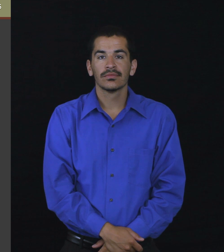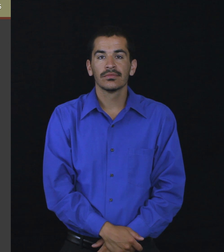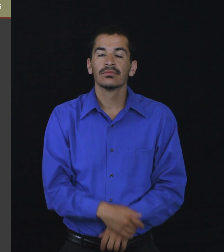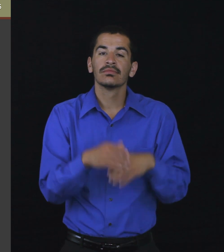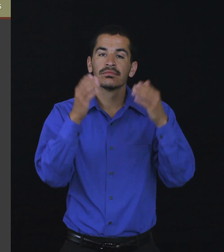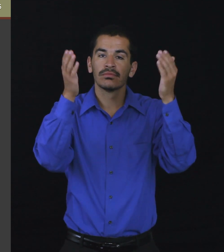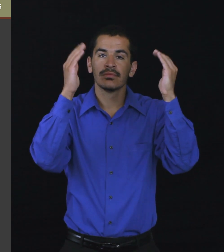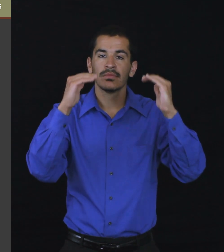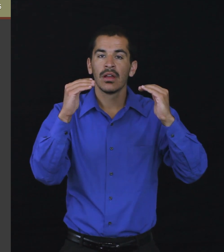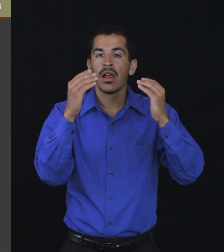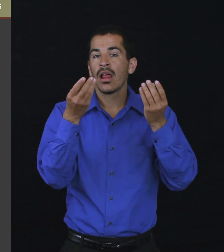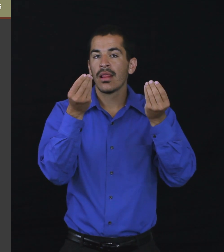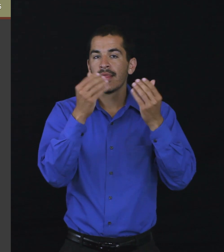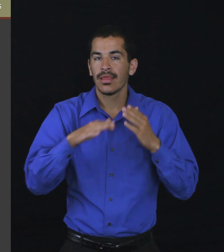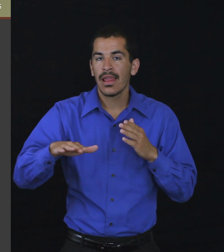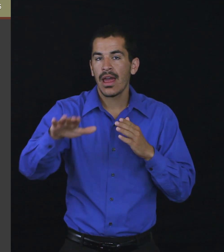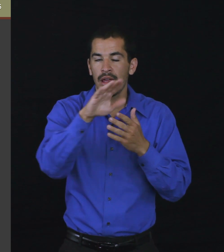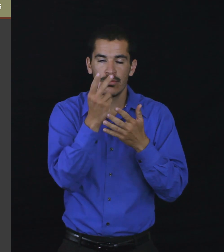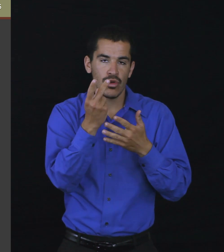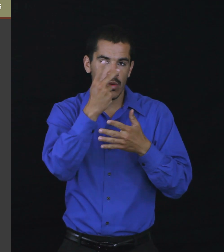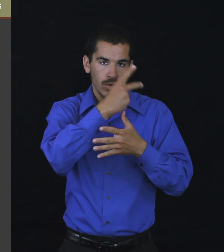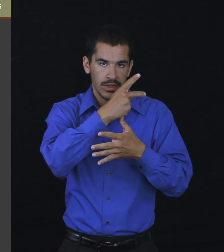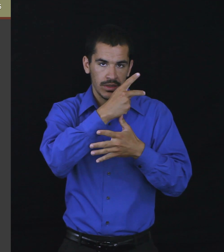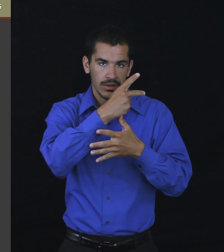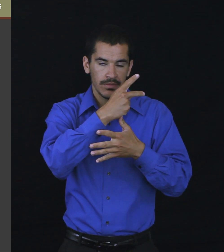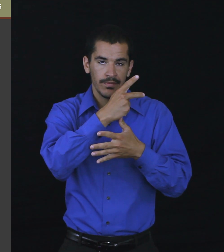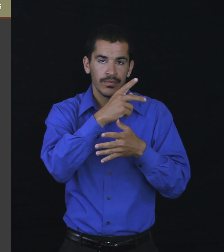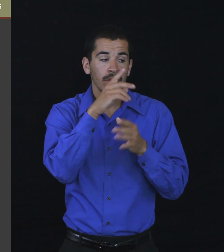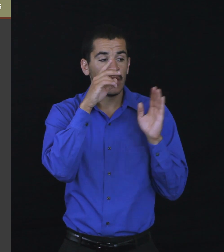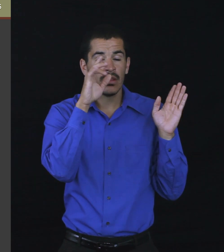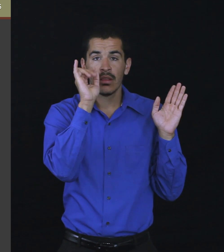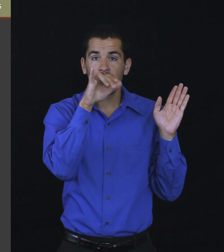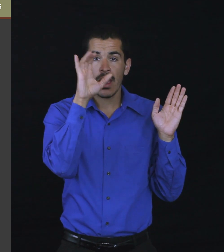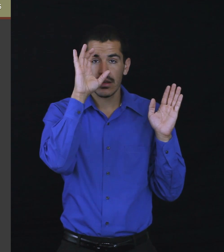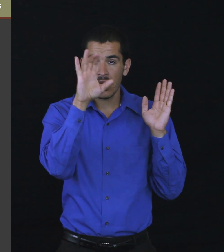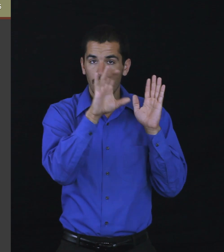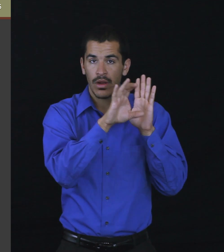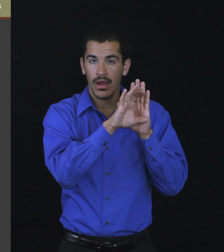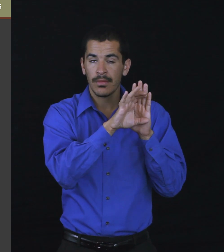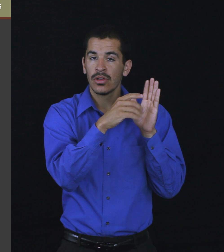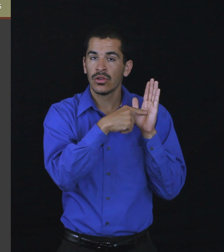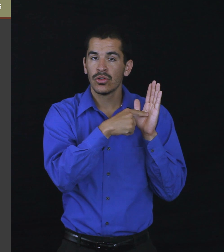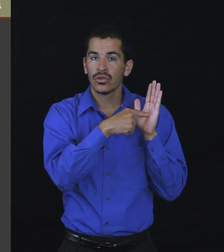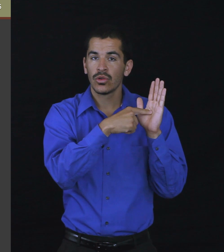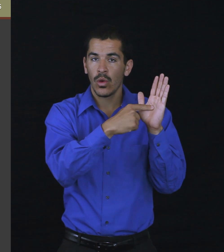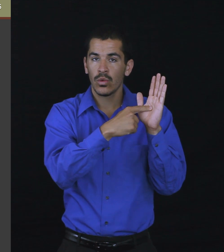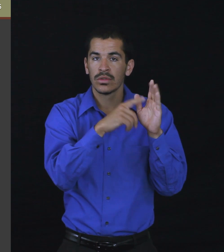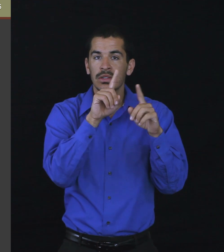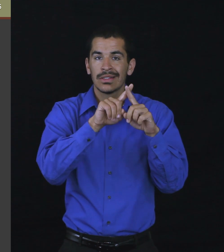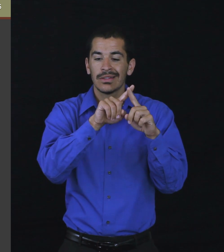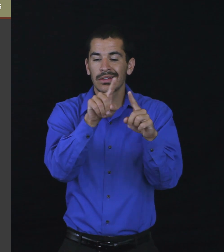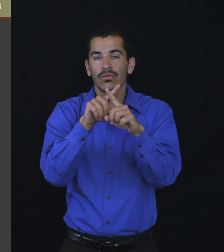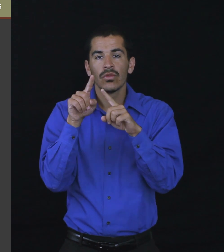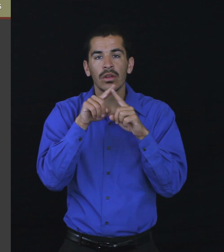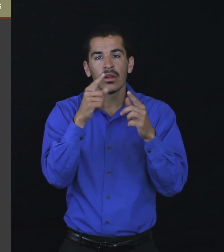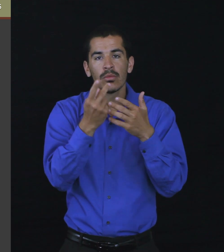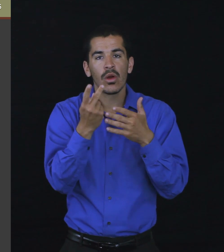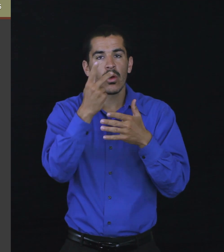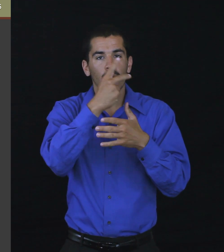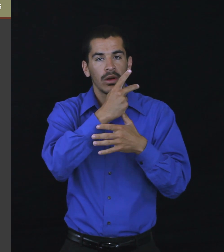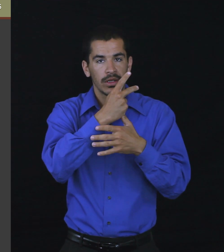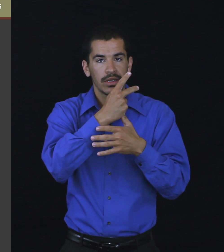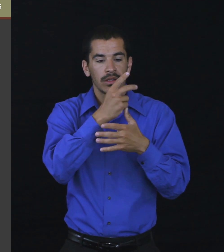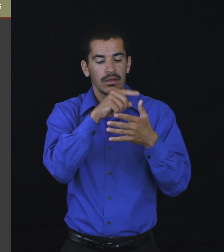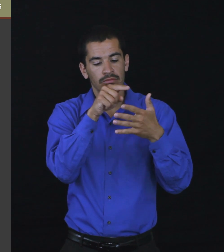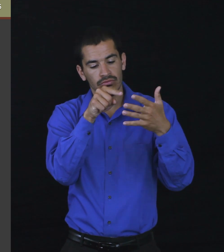Land priorities. This diagram shows the different priorities, how